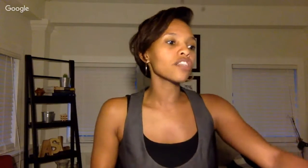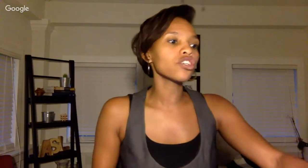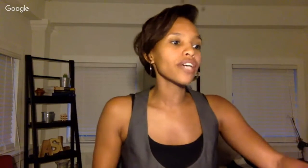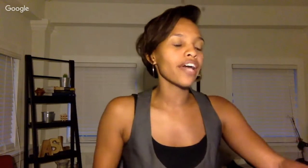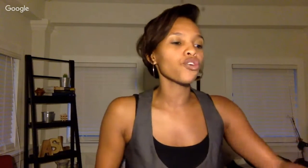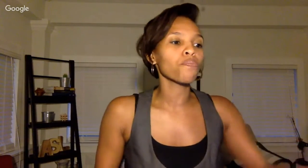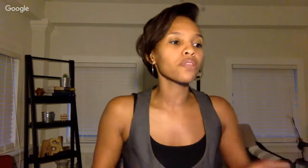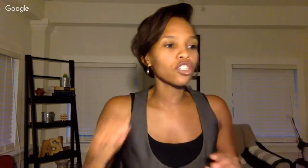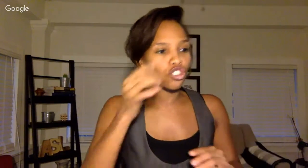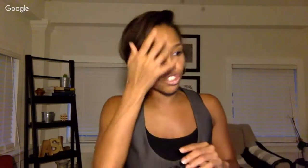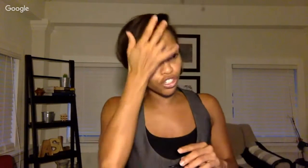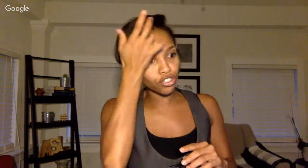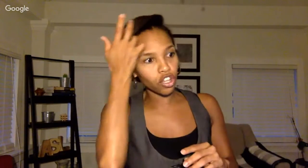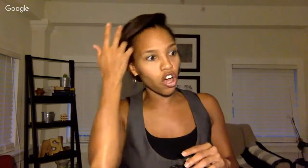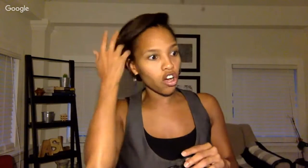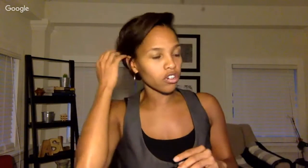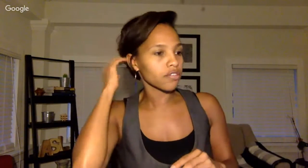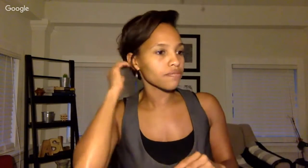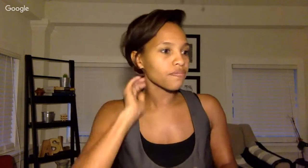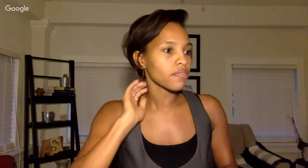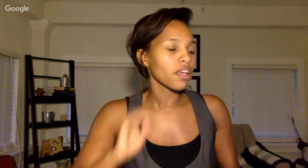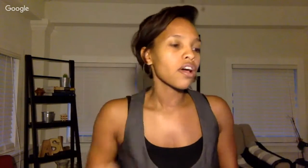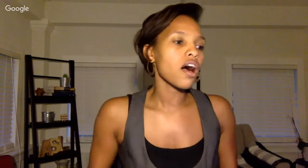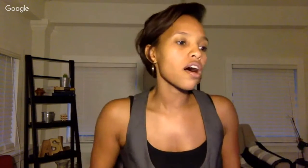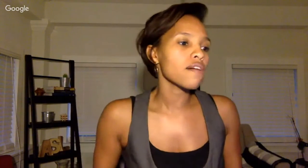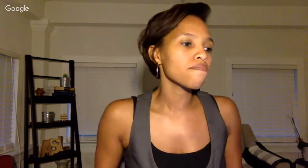look at your blood sugar log. I